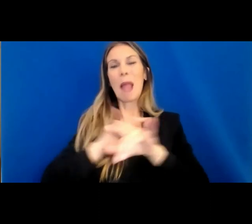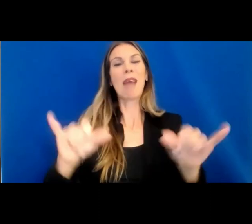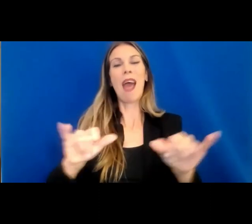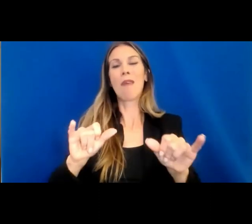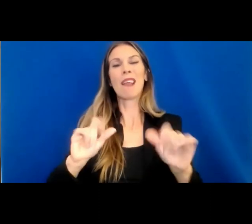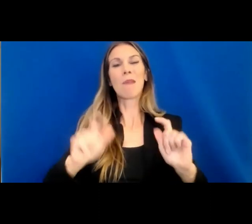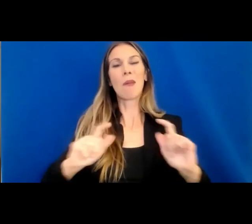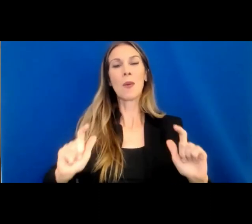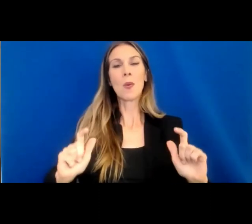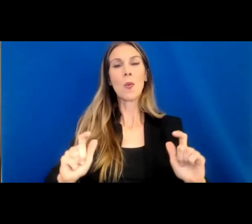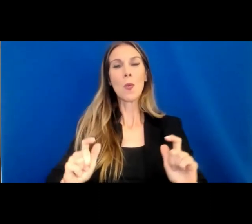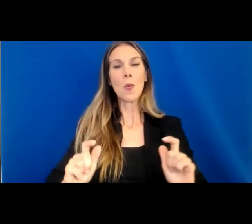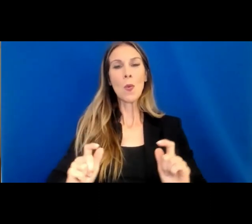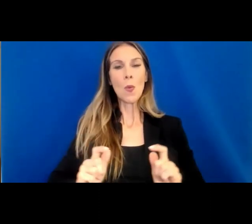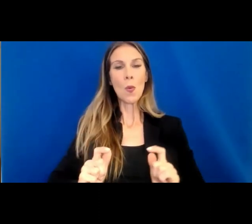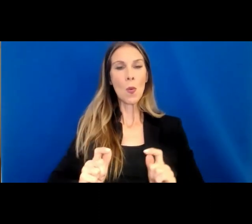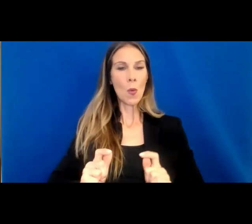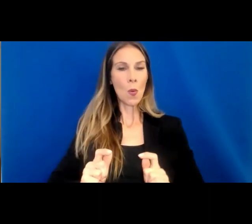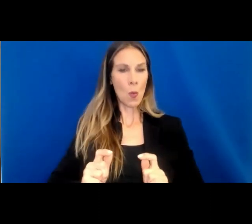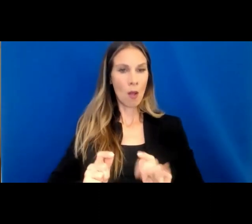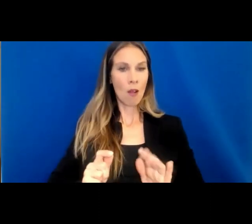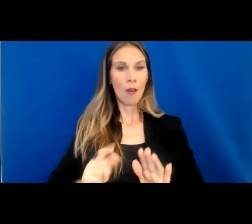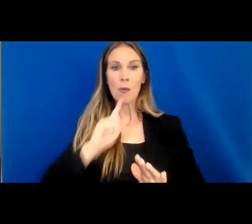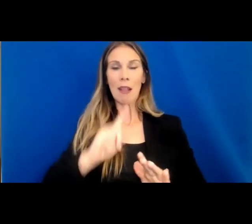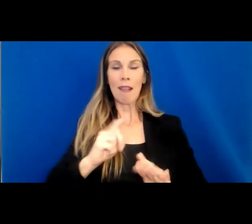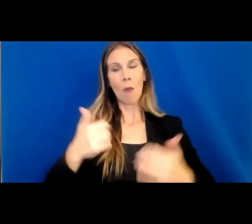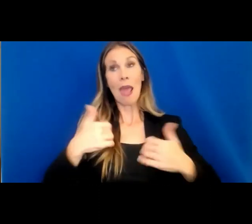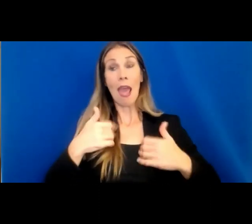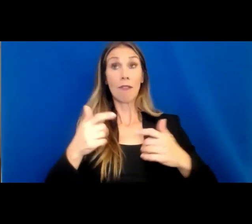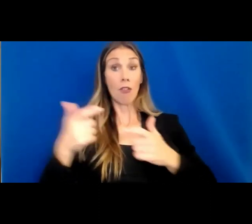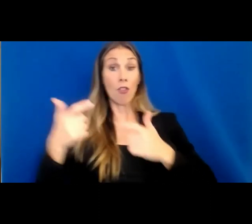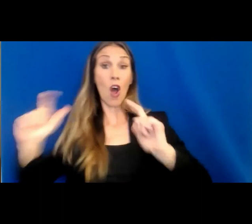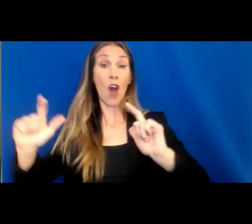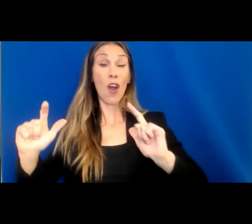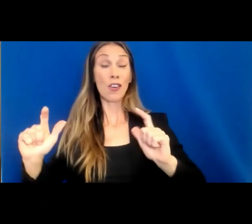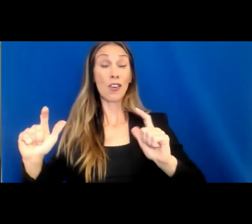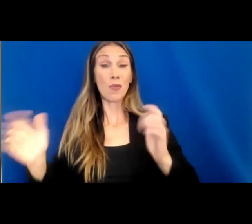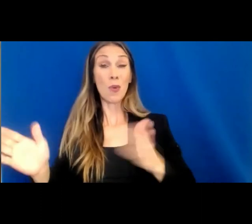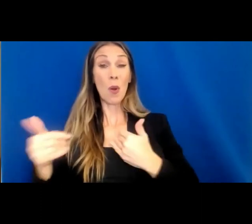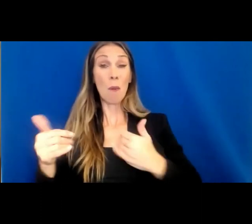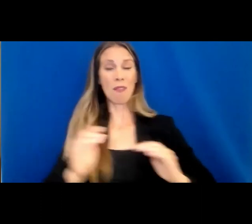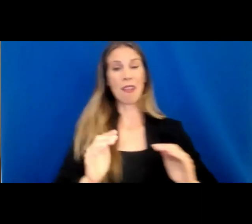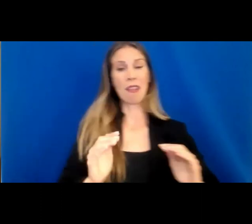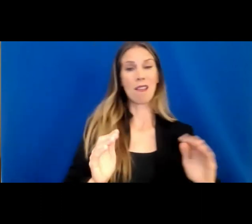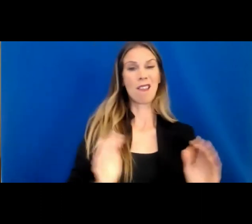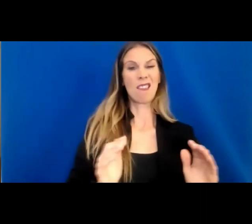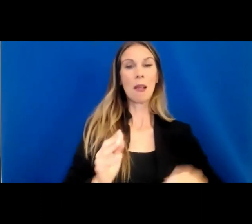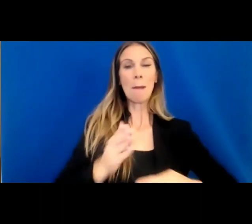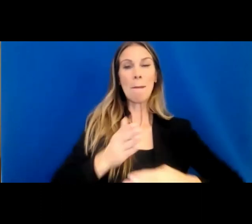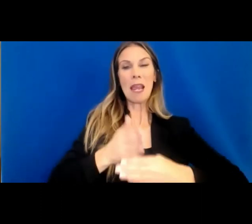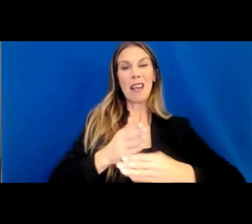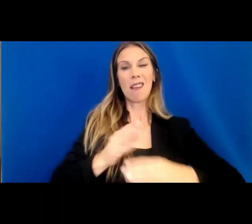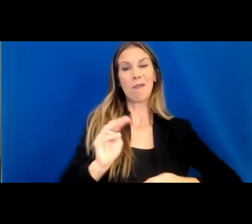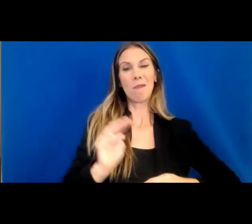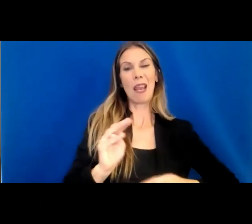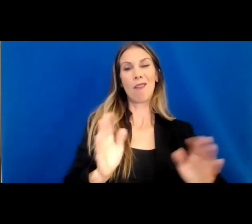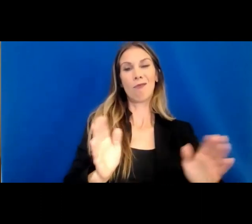theater space. So there are medium and large rooms that will rely more on